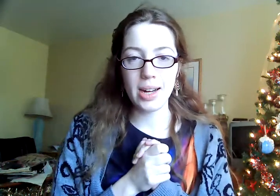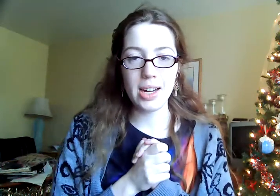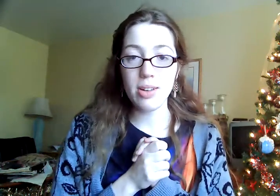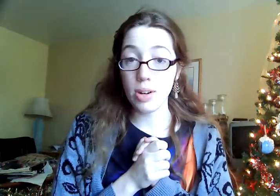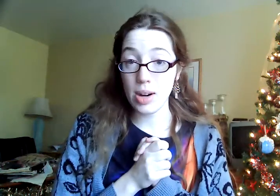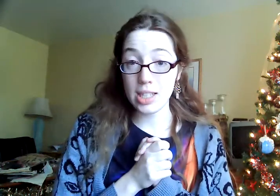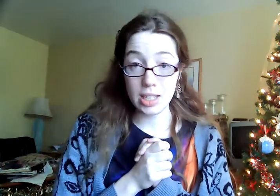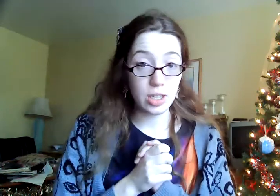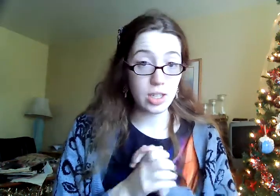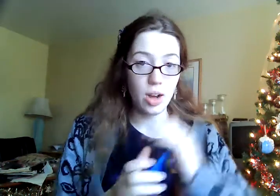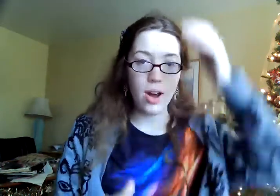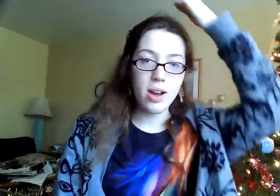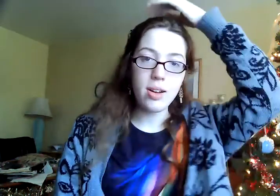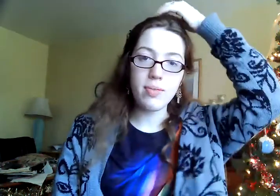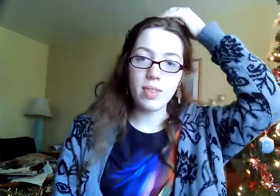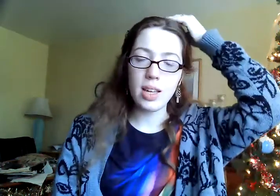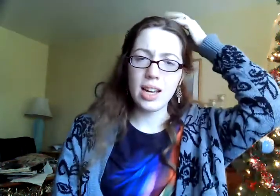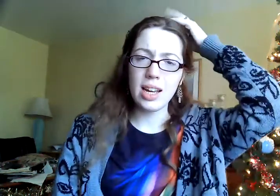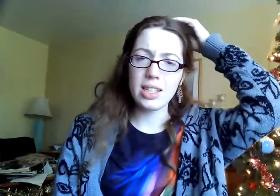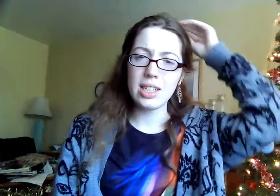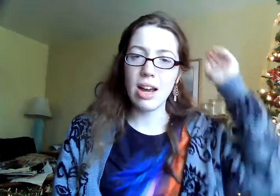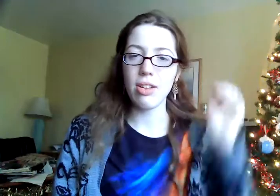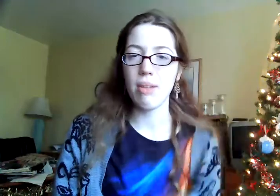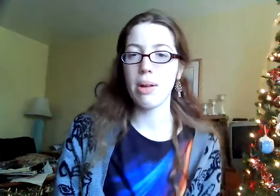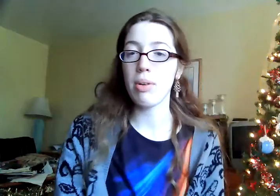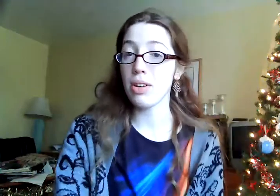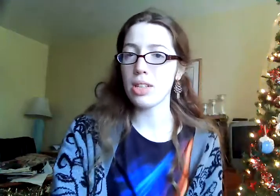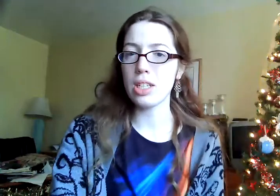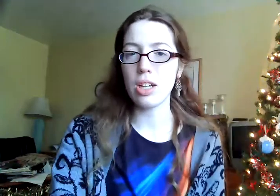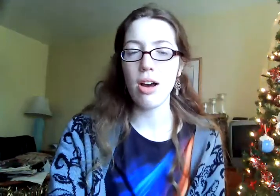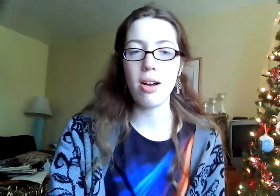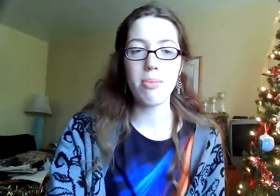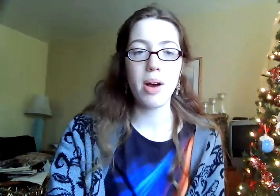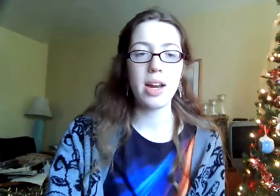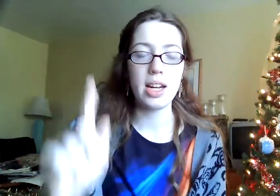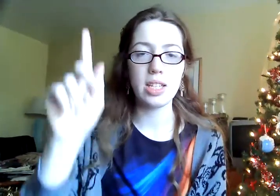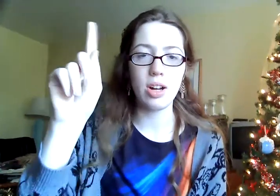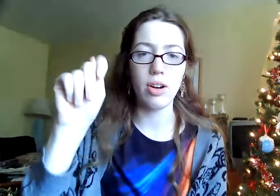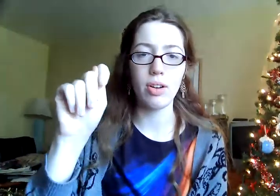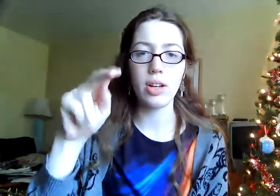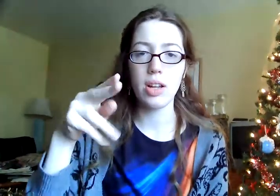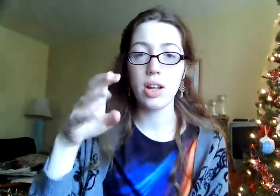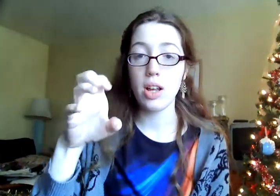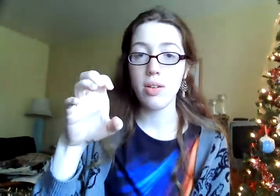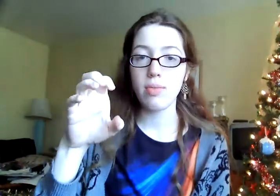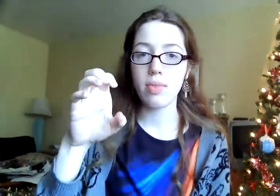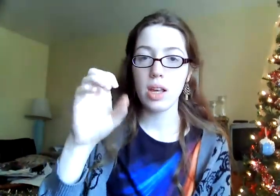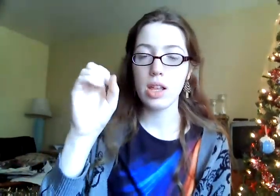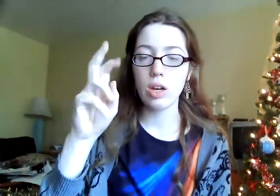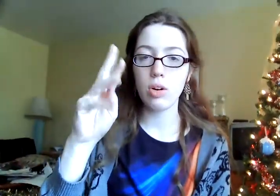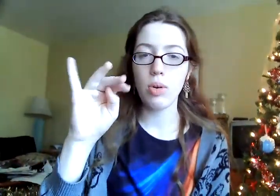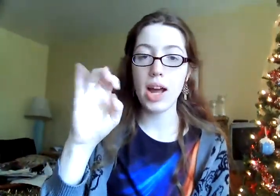another requested song. I actually doubt a lot of people have heard this song, but it is called The